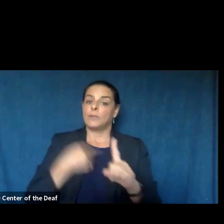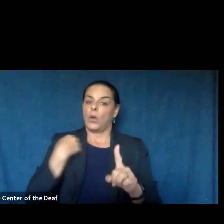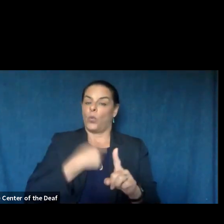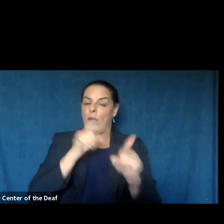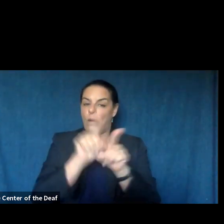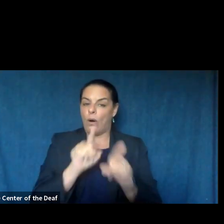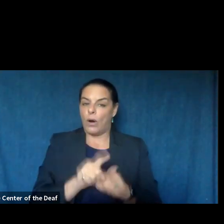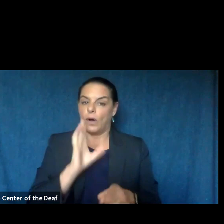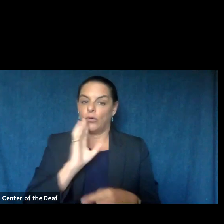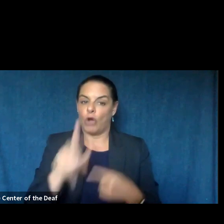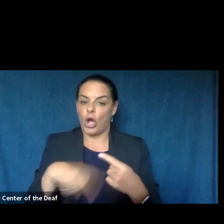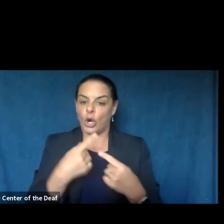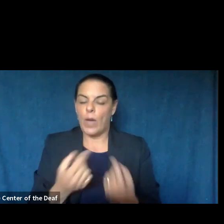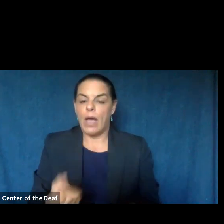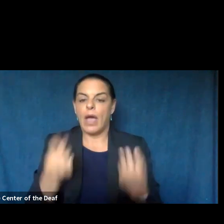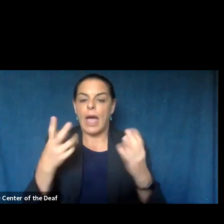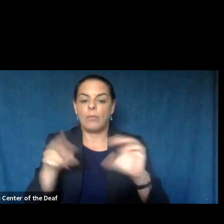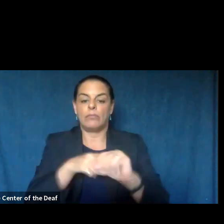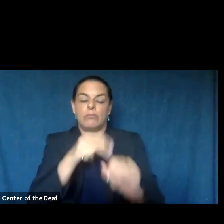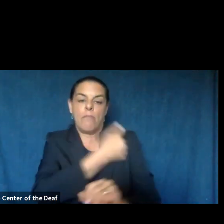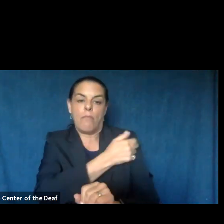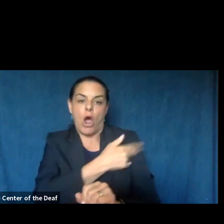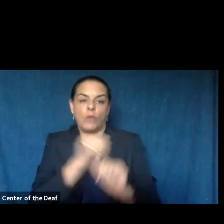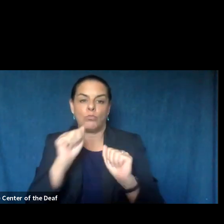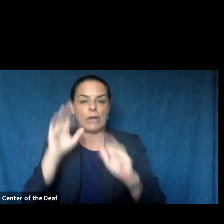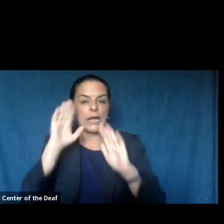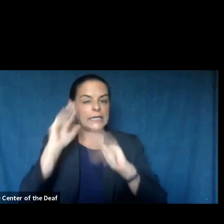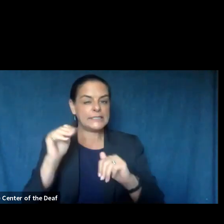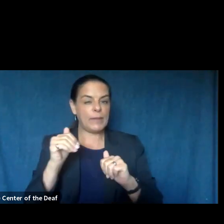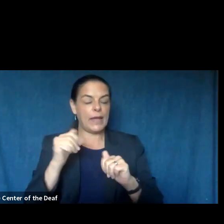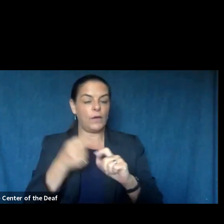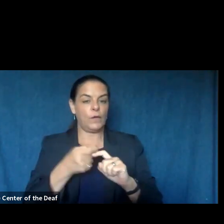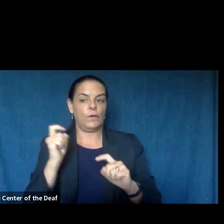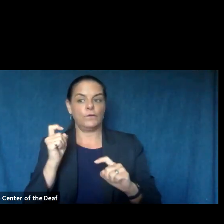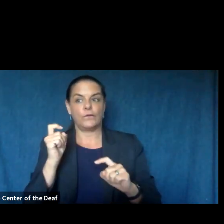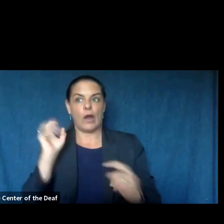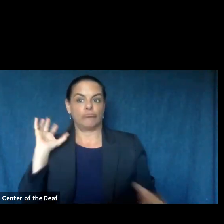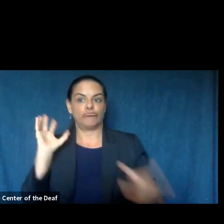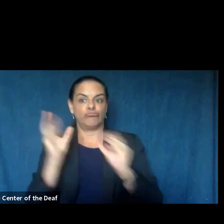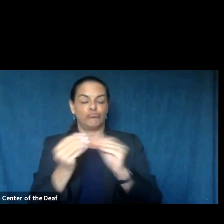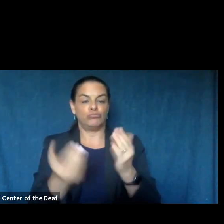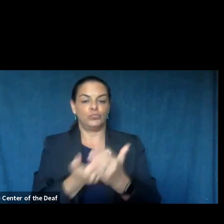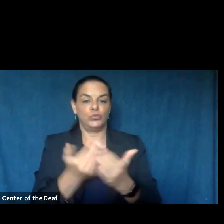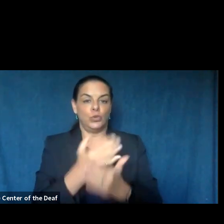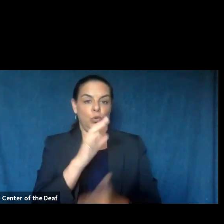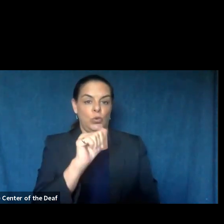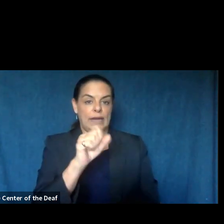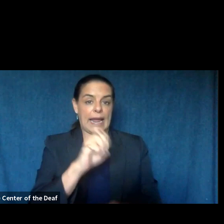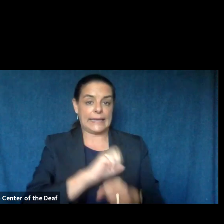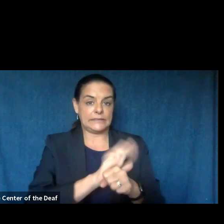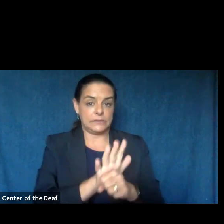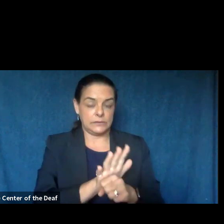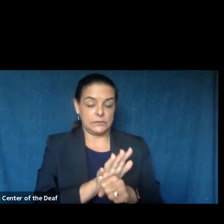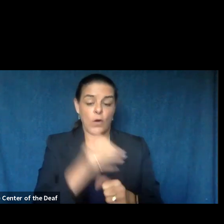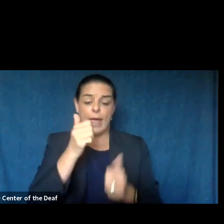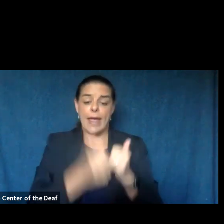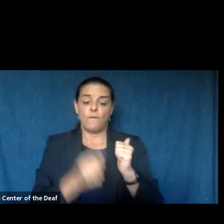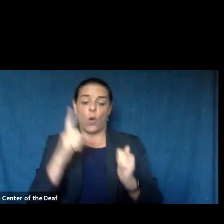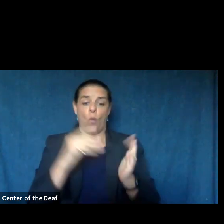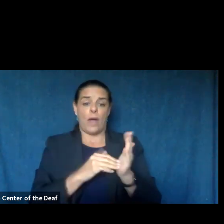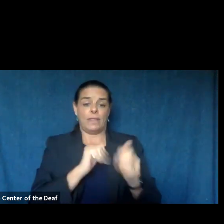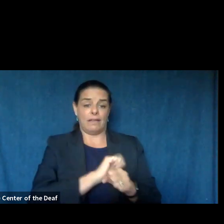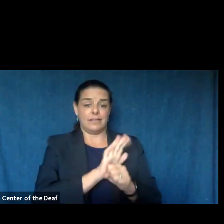number of hospitalizations that you could anticipate from the number of overall new cases. For every 1,000 cases last month,